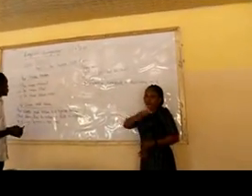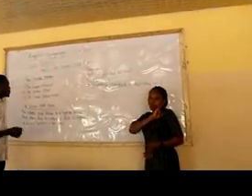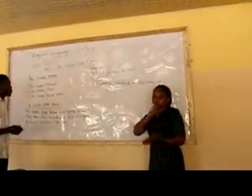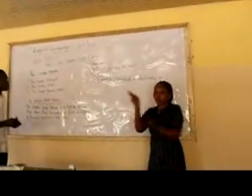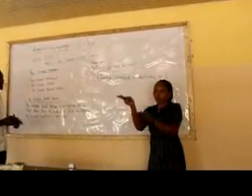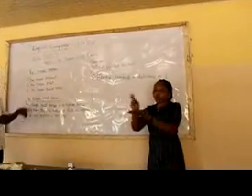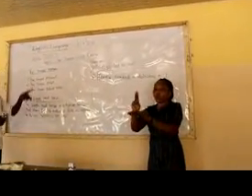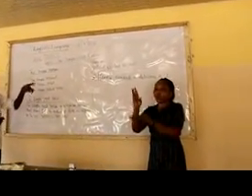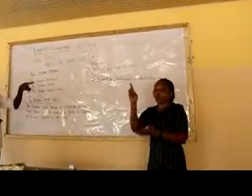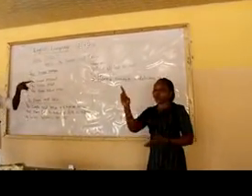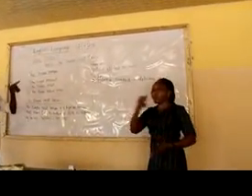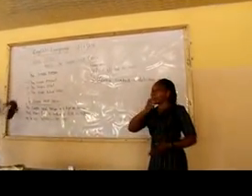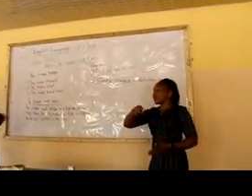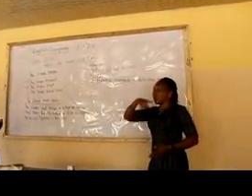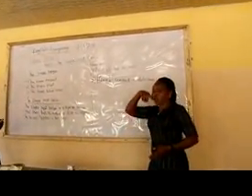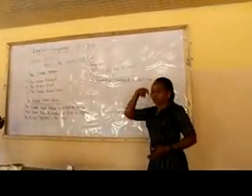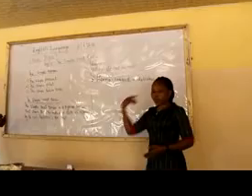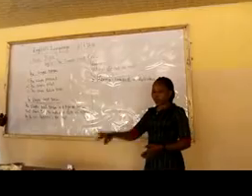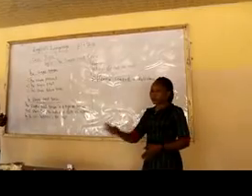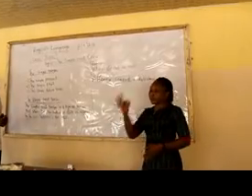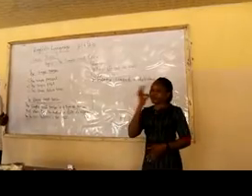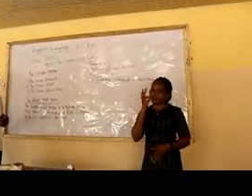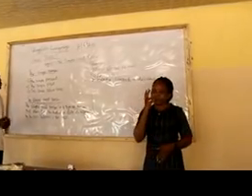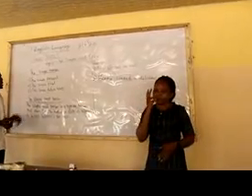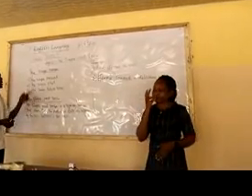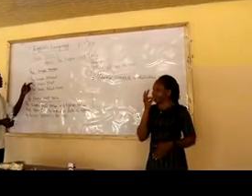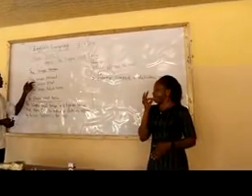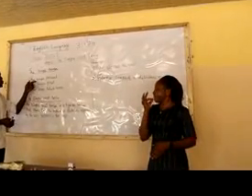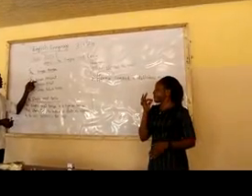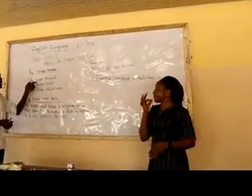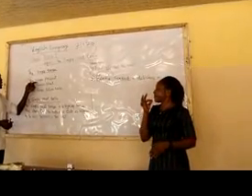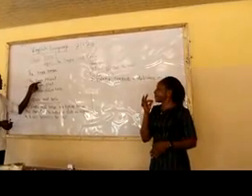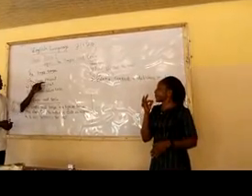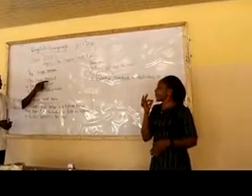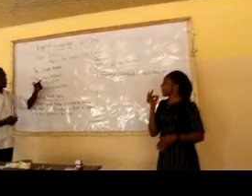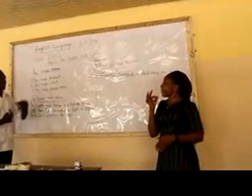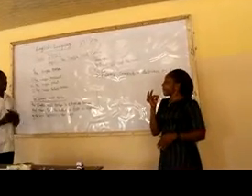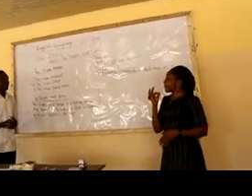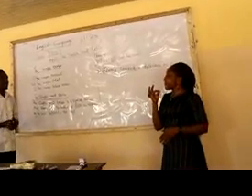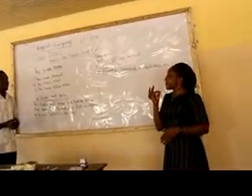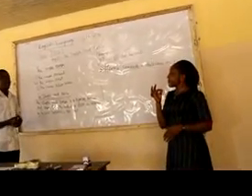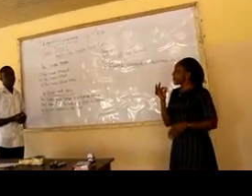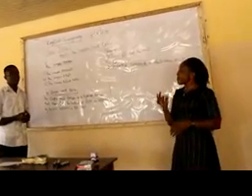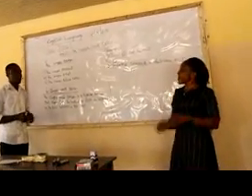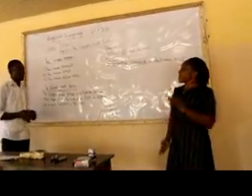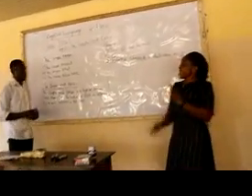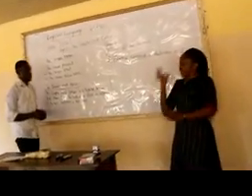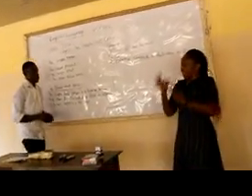if we want to look at that same sentence, the way it should be in the simple present,